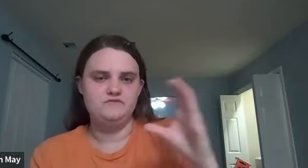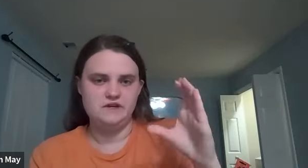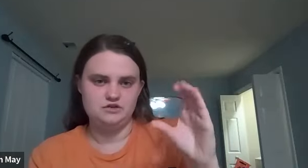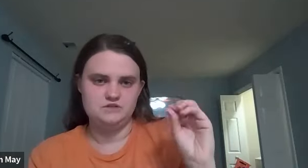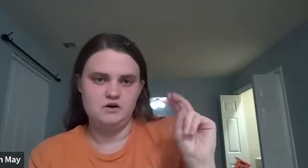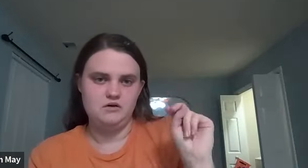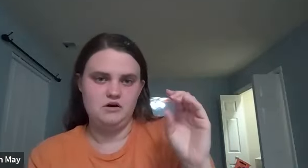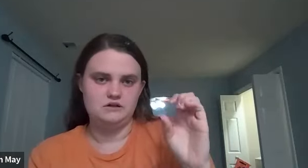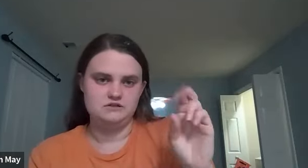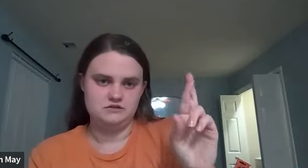finger spell concert.